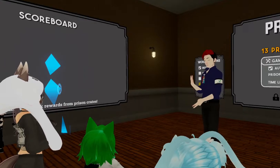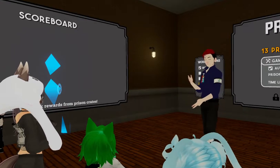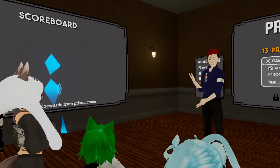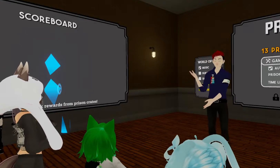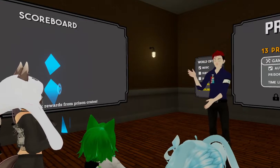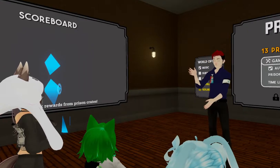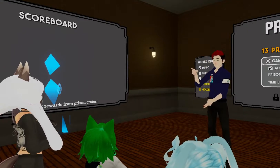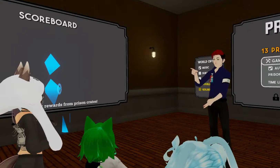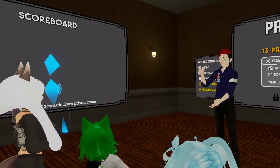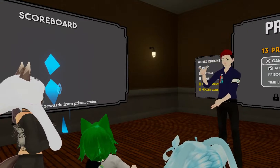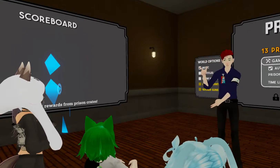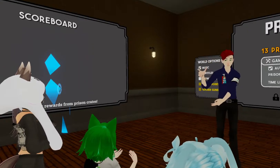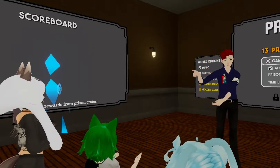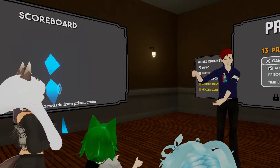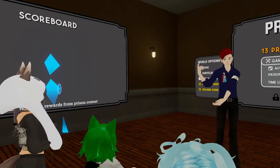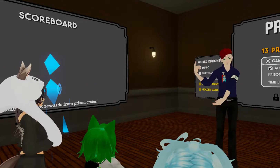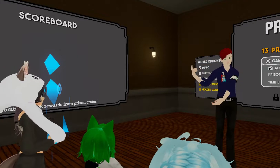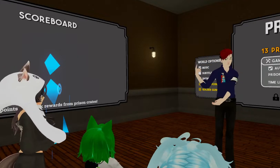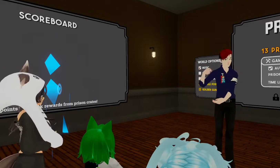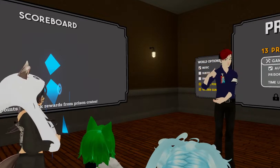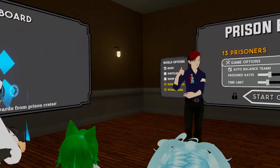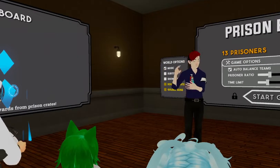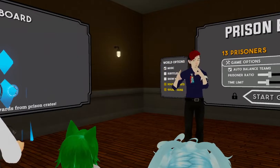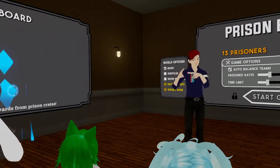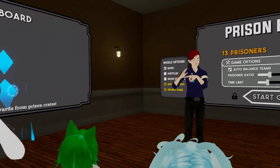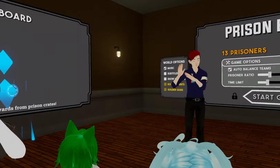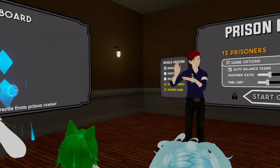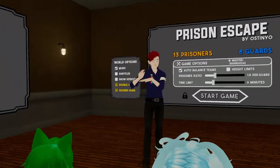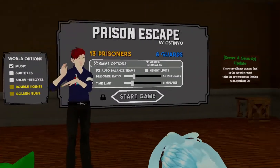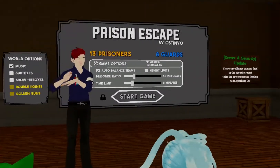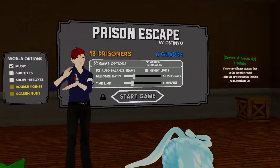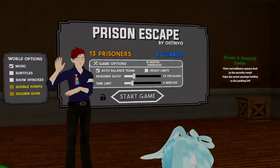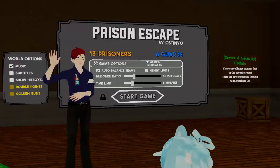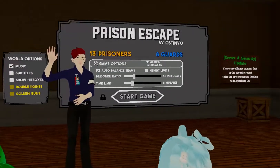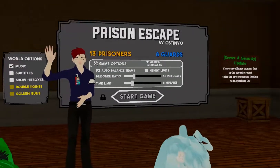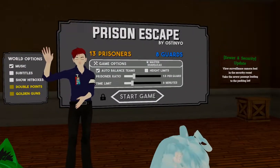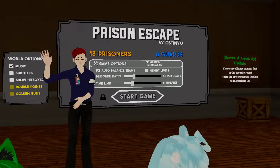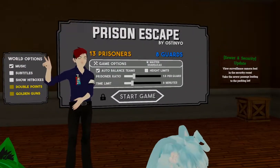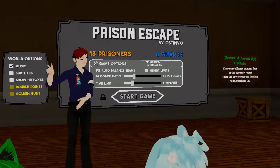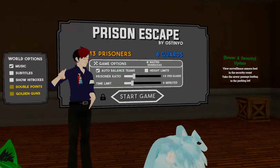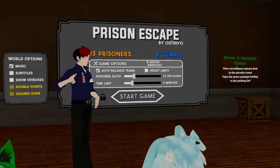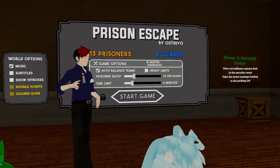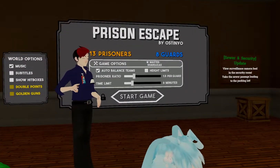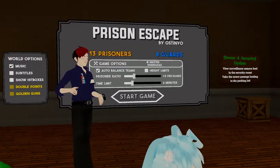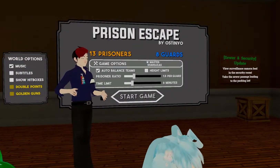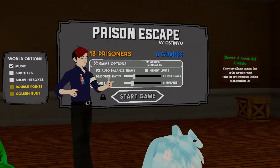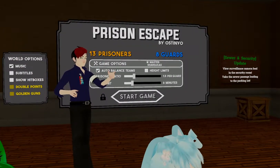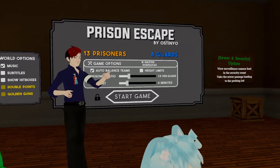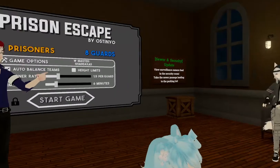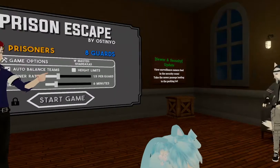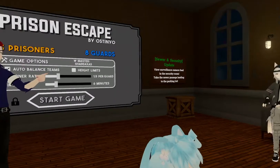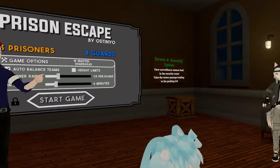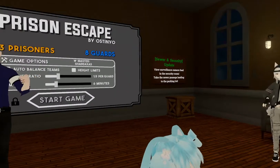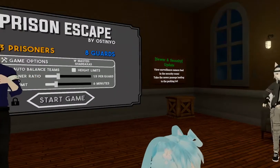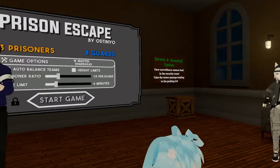back. Is it just you? Do we have other people on desktop? I think it's okay. They're